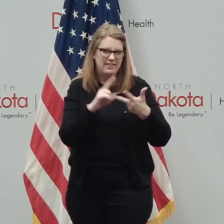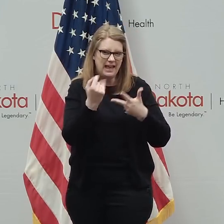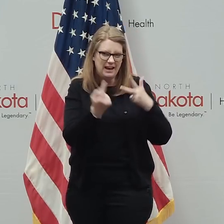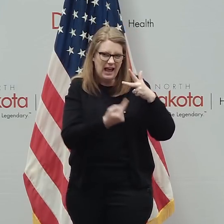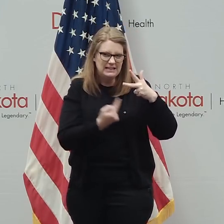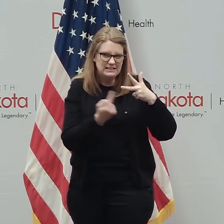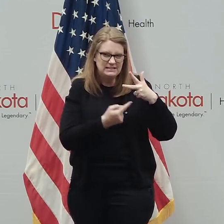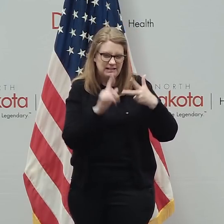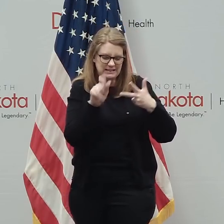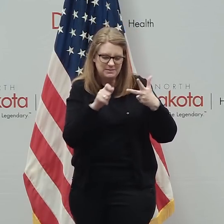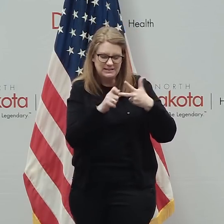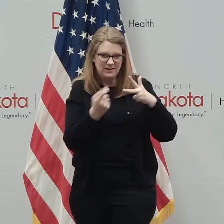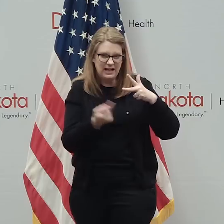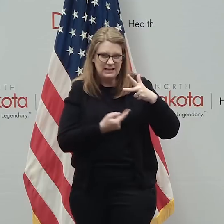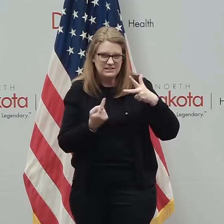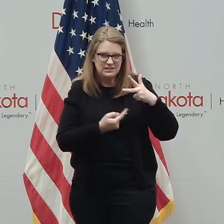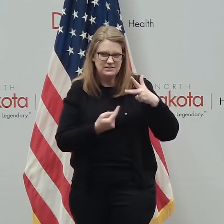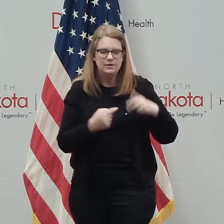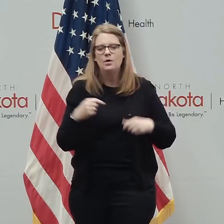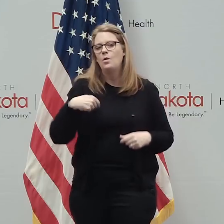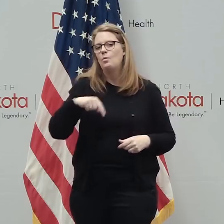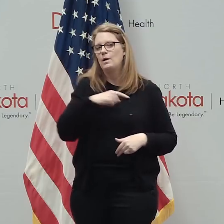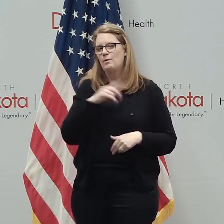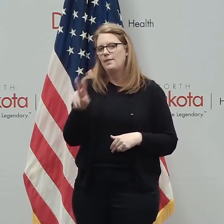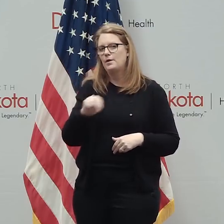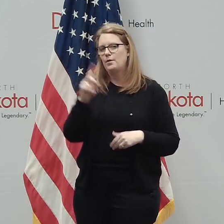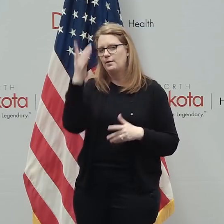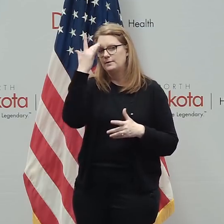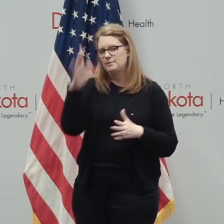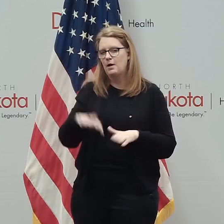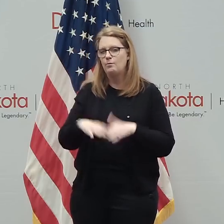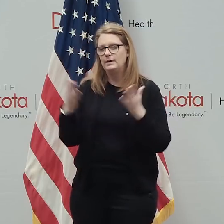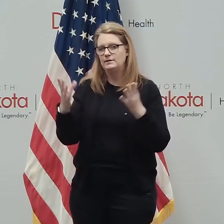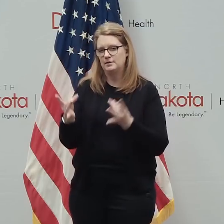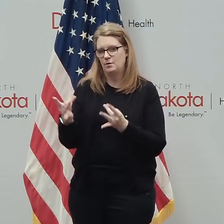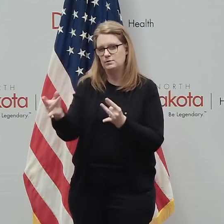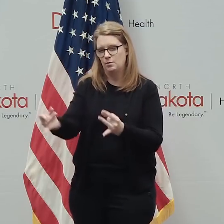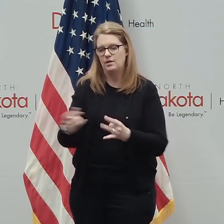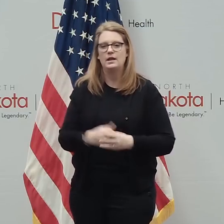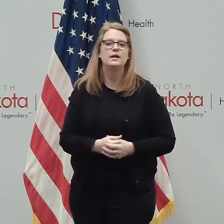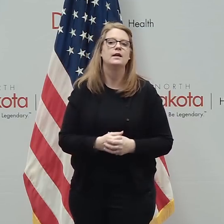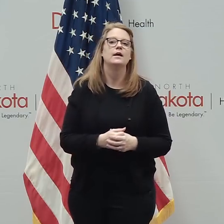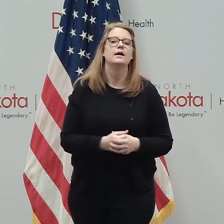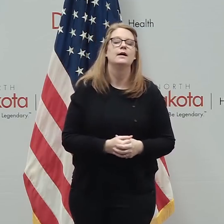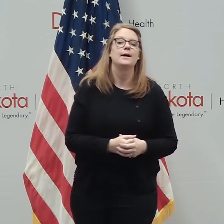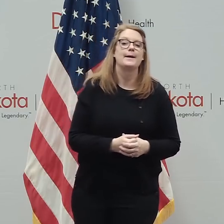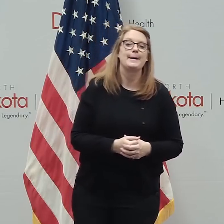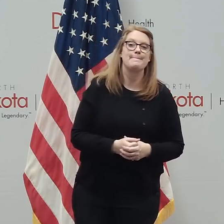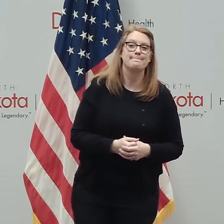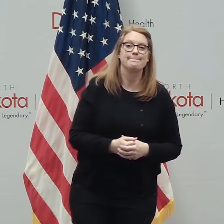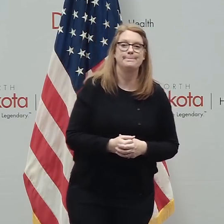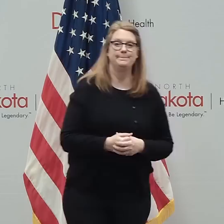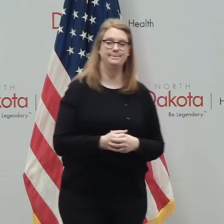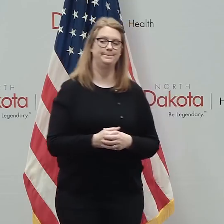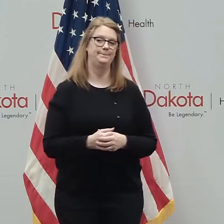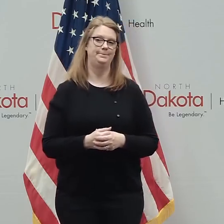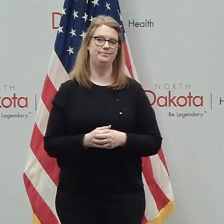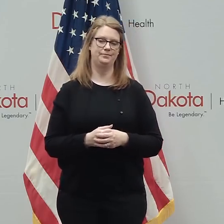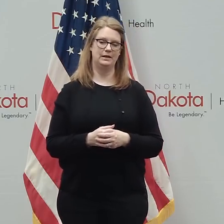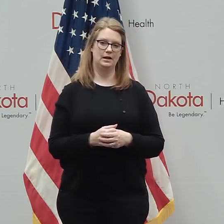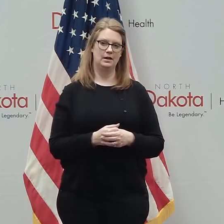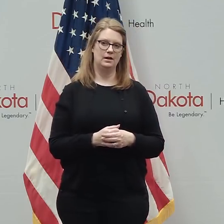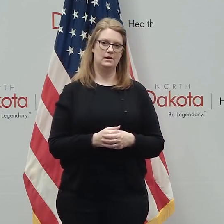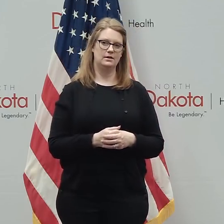hand with our ability to have a North Dakota smart restart. And I would say again, there's